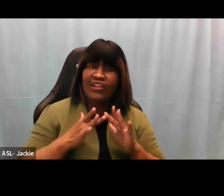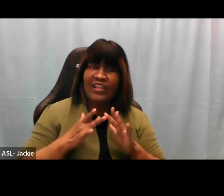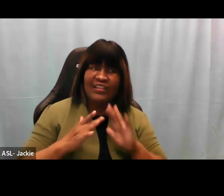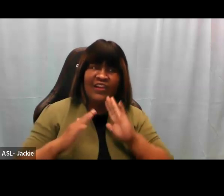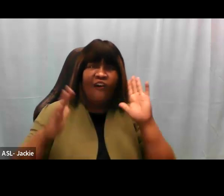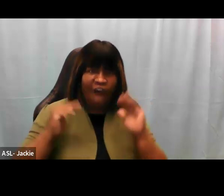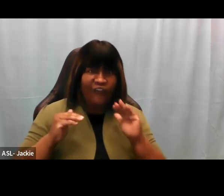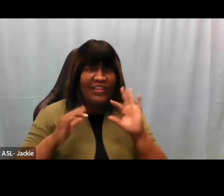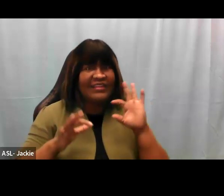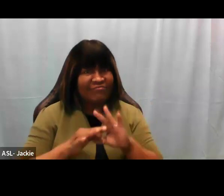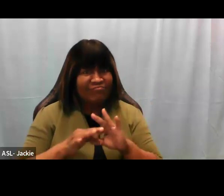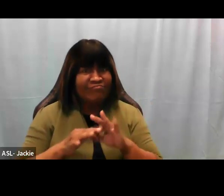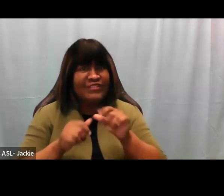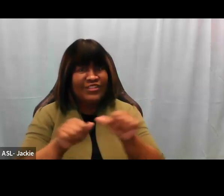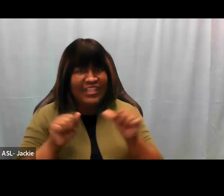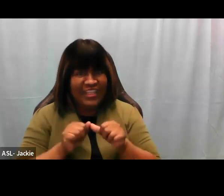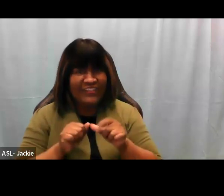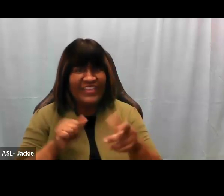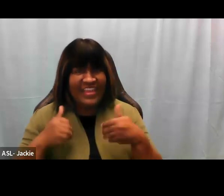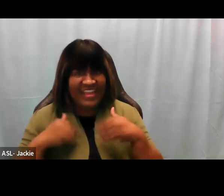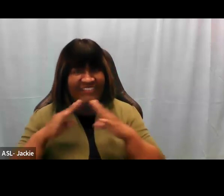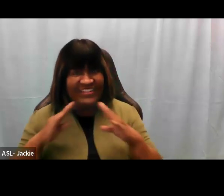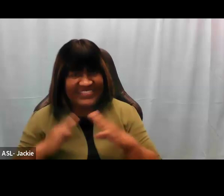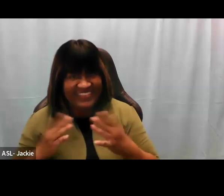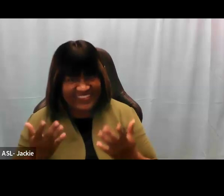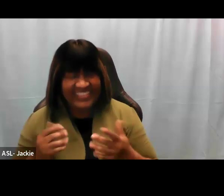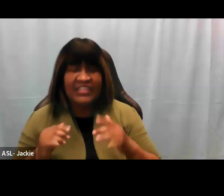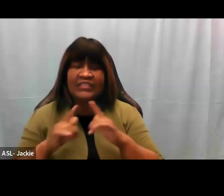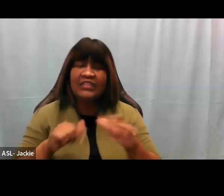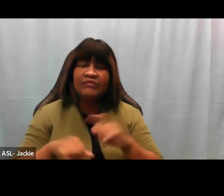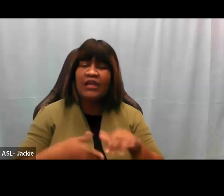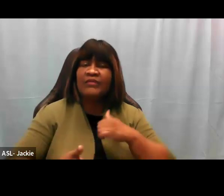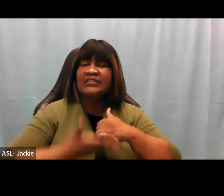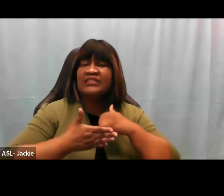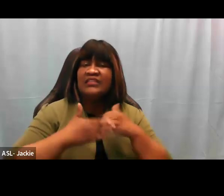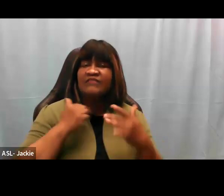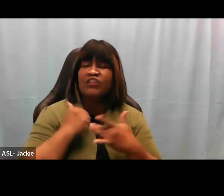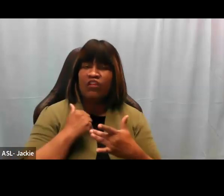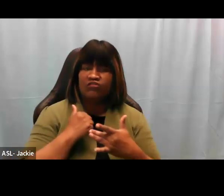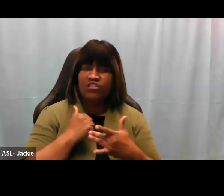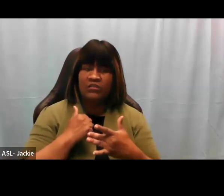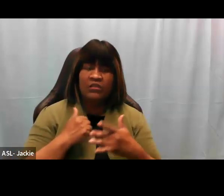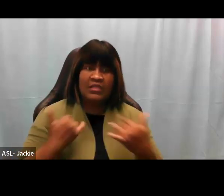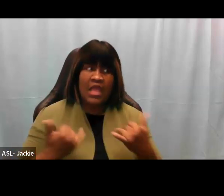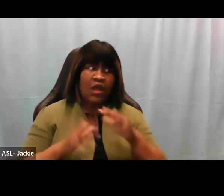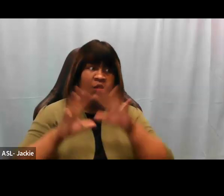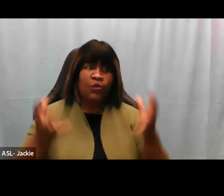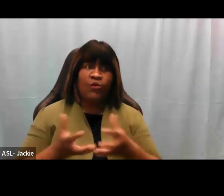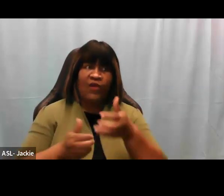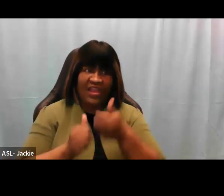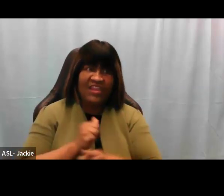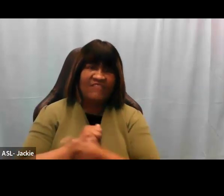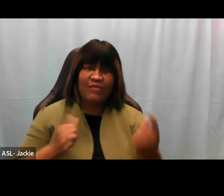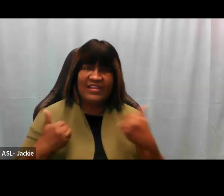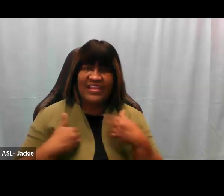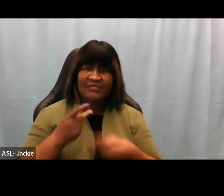is connected to the areas that have housing. Also assistive technology. I mean, we're getting into a world that everybody has some